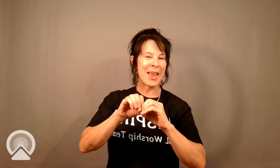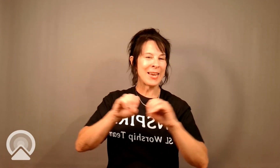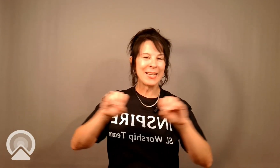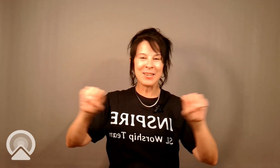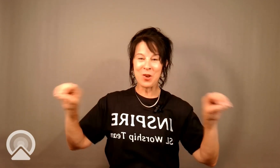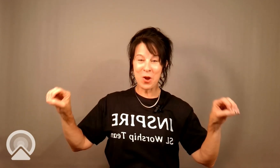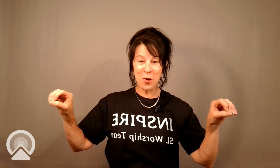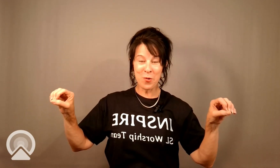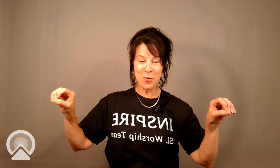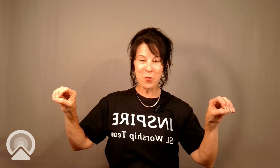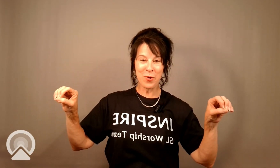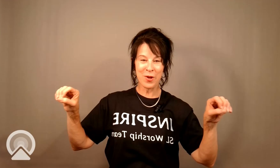Ain't no